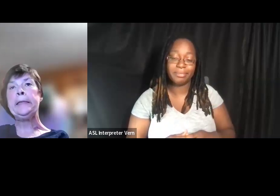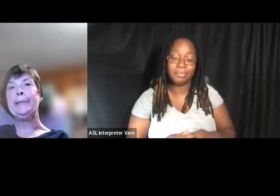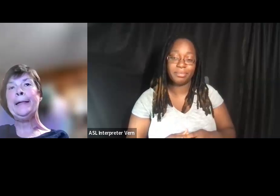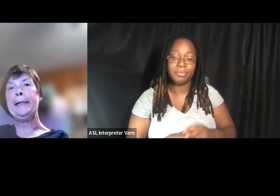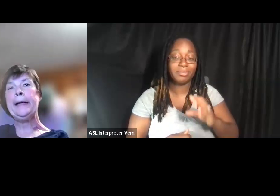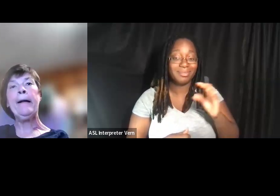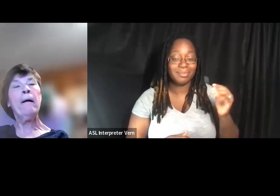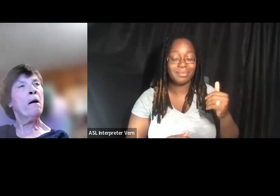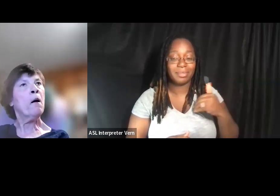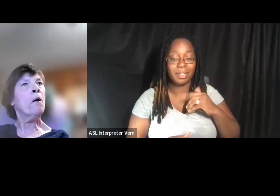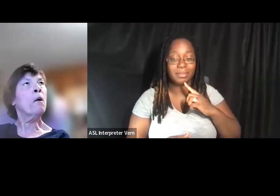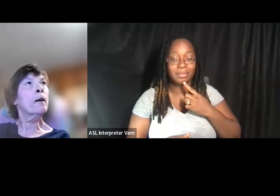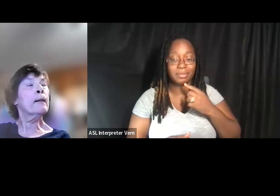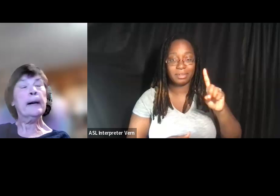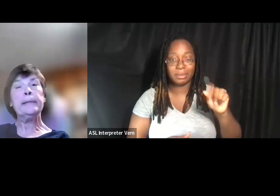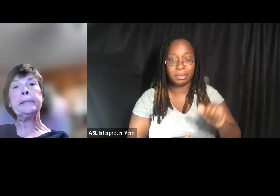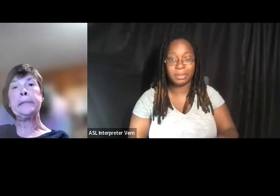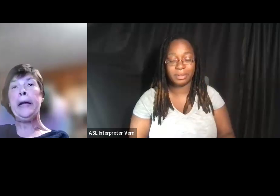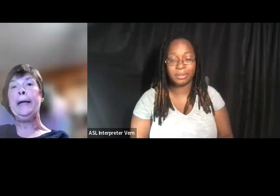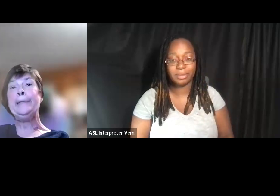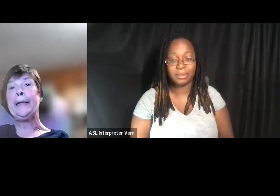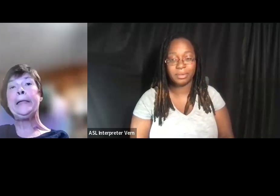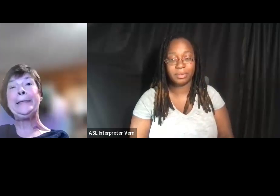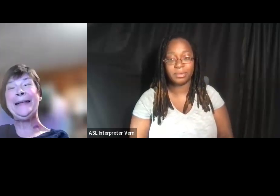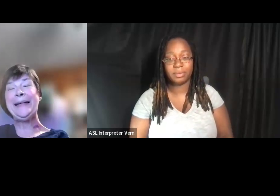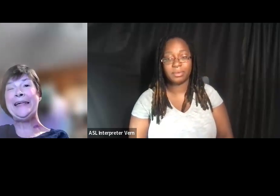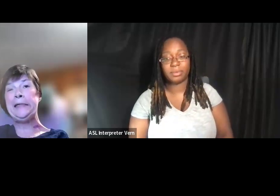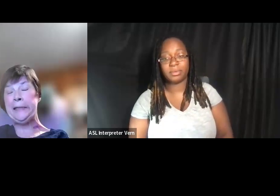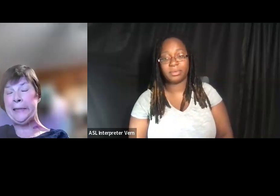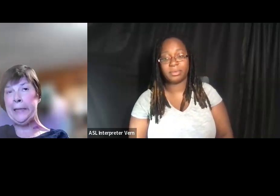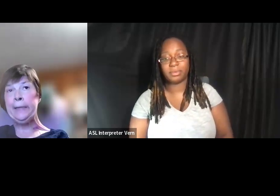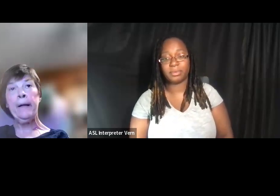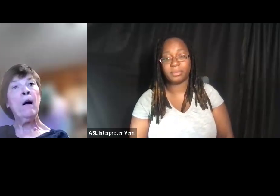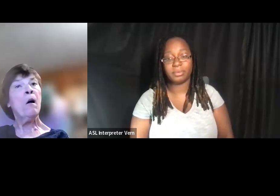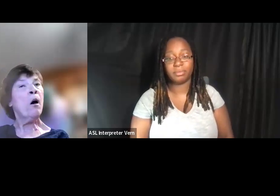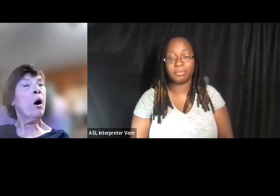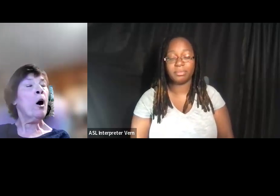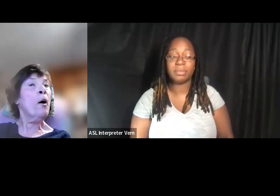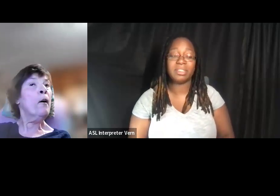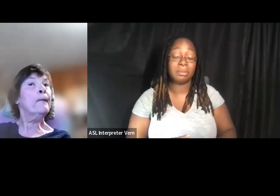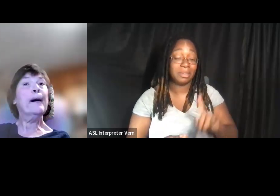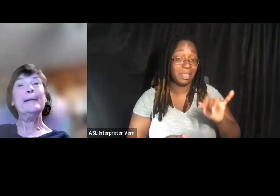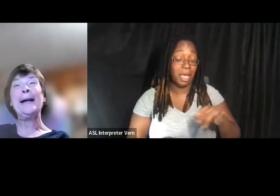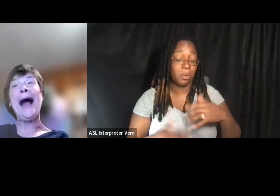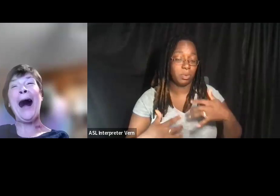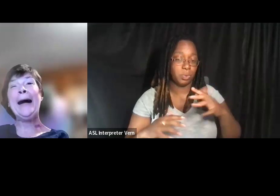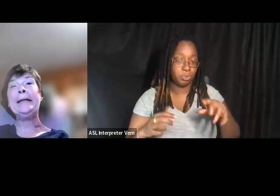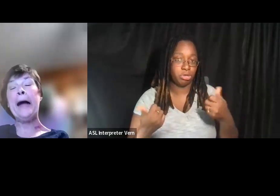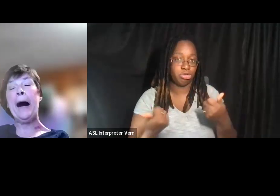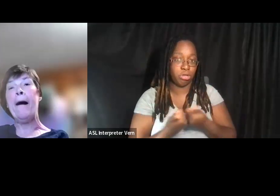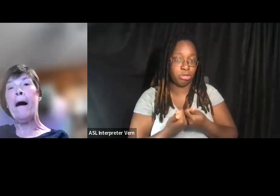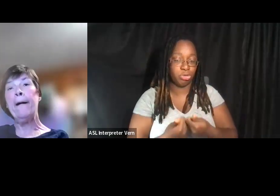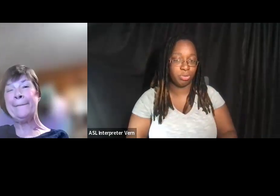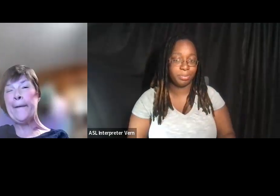significant disability was very challenging. But we